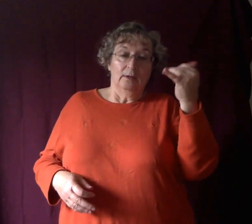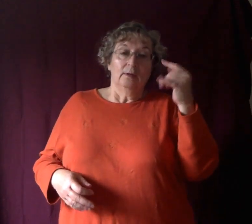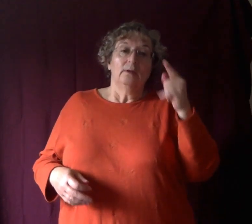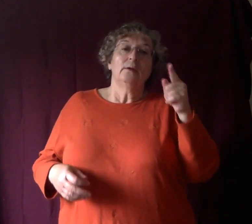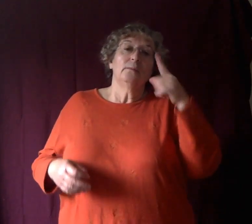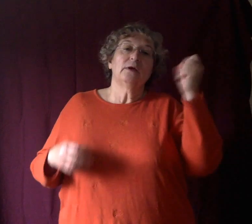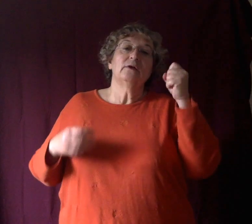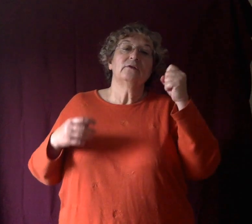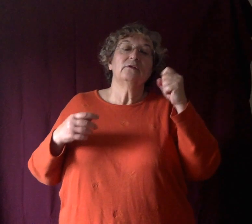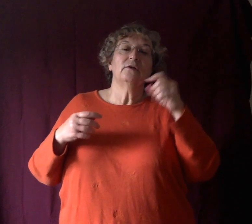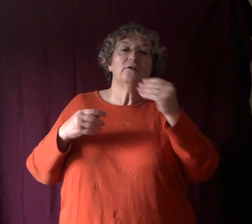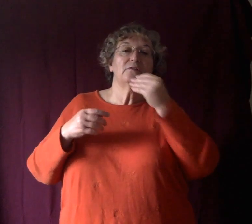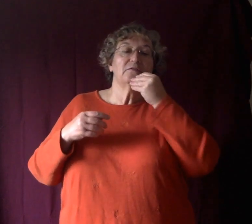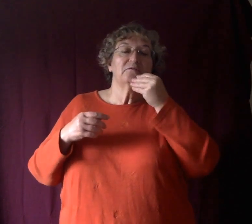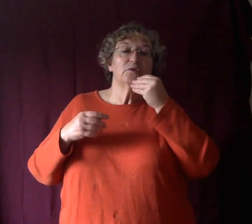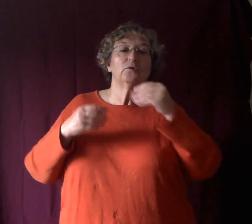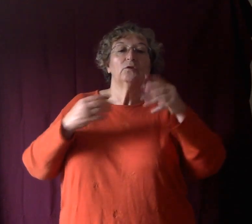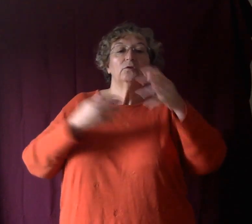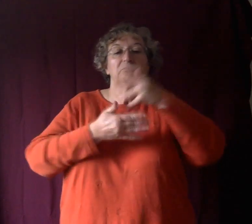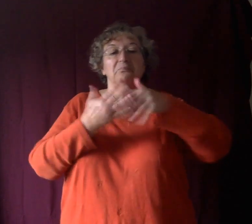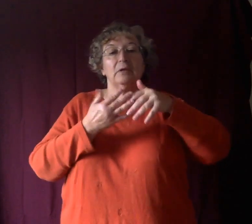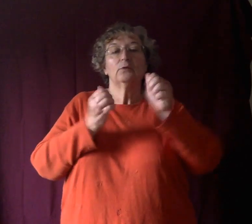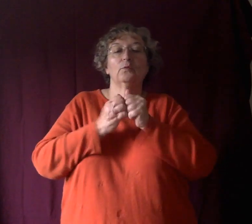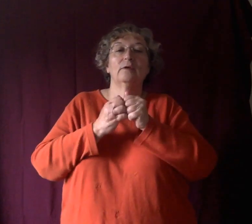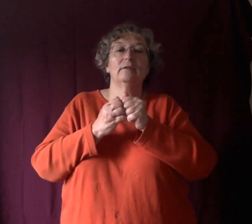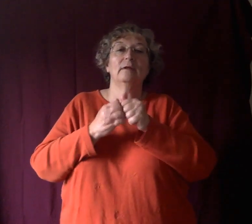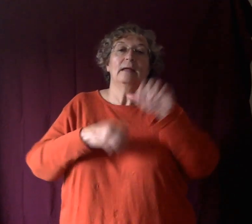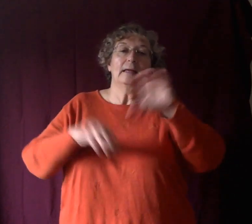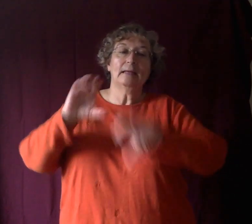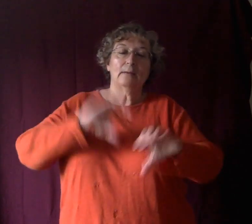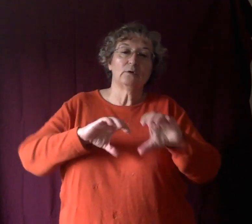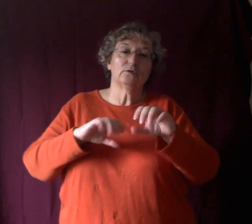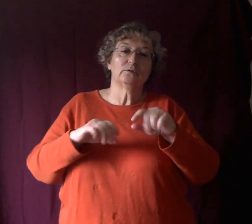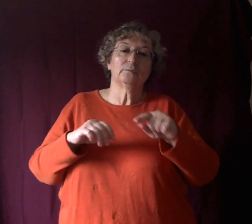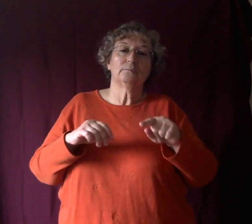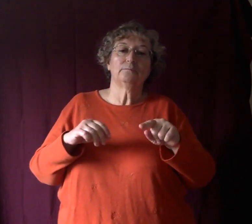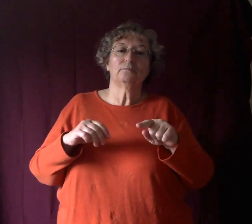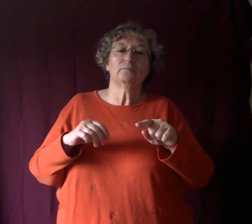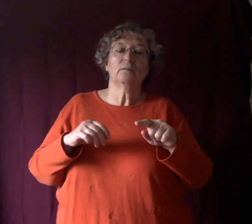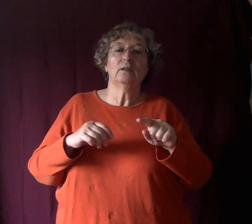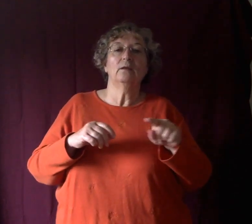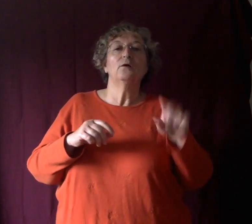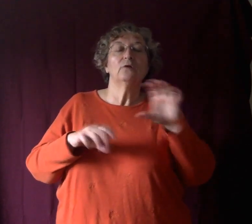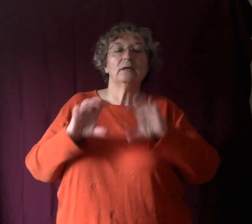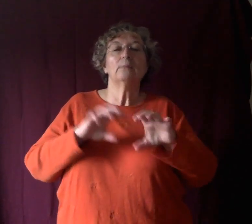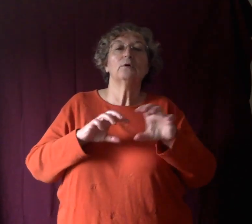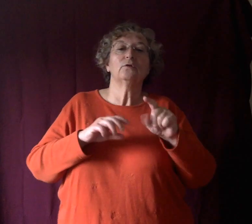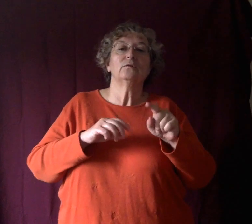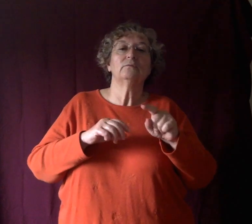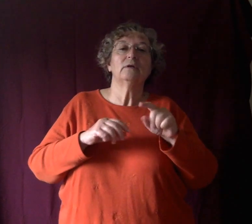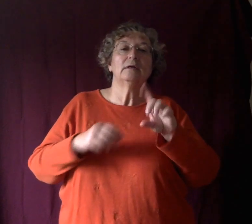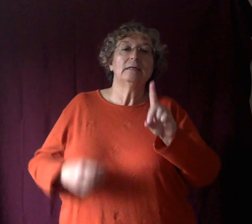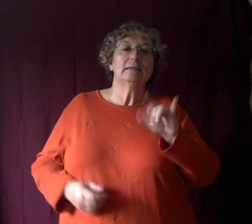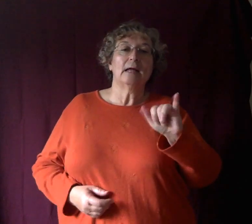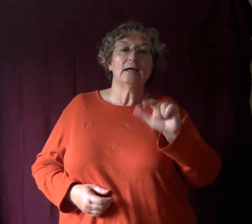with chemicals. By having smaller particles, the surface area for chemical digestion will be increased. Additionally, in